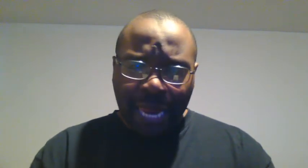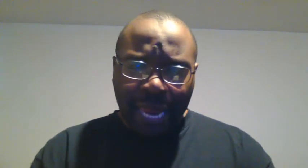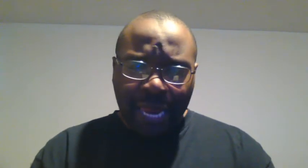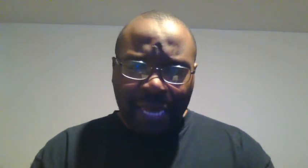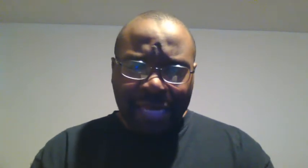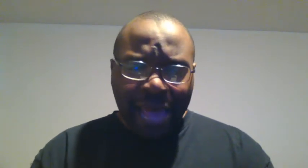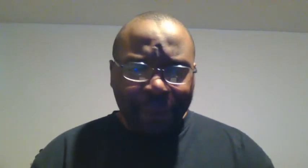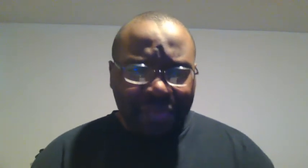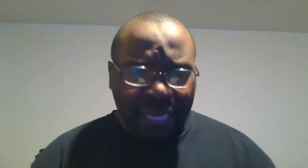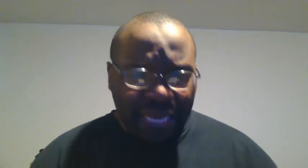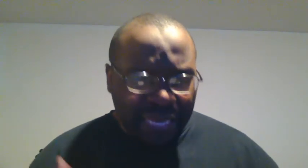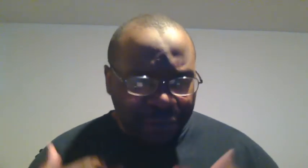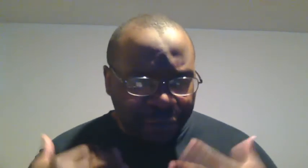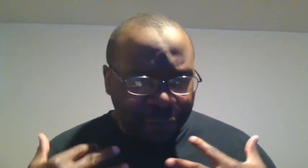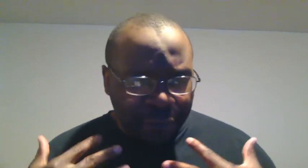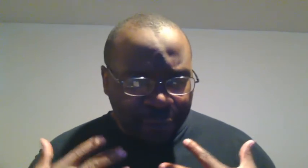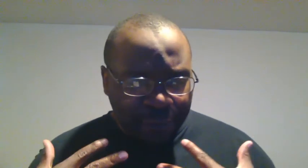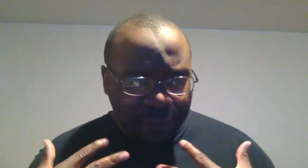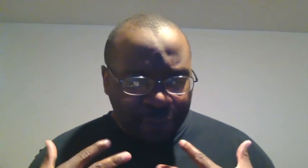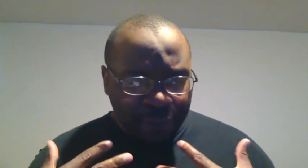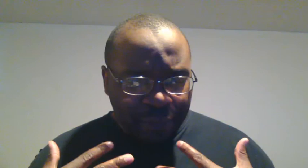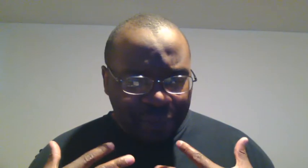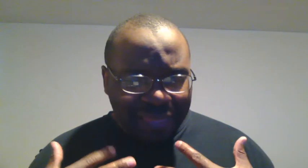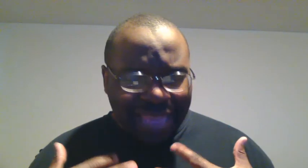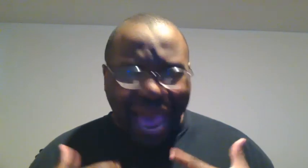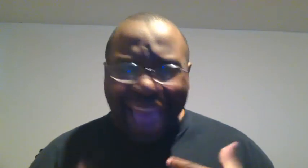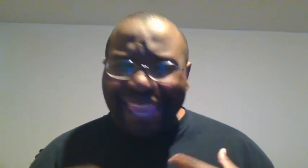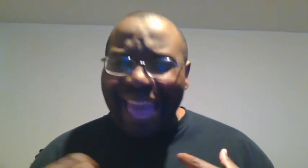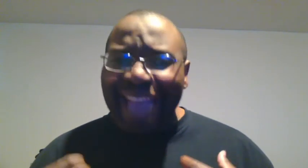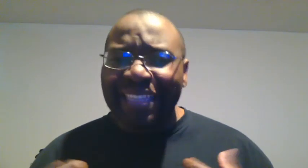And I believe I got happy.